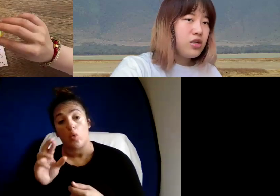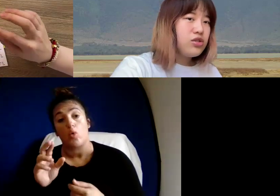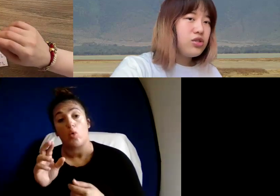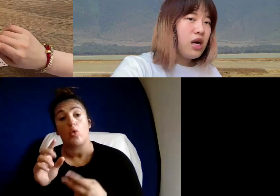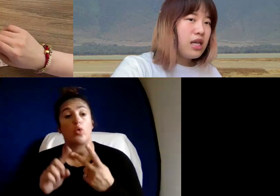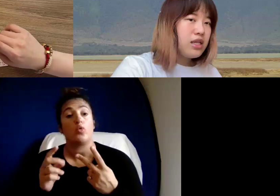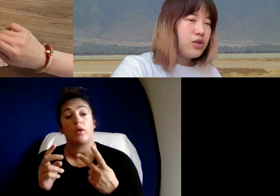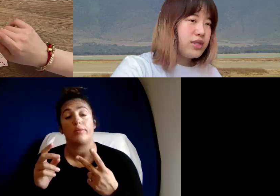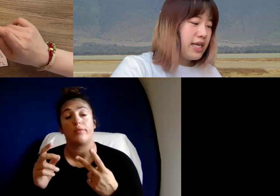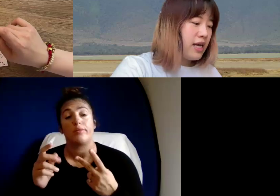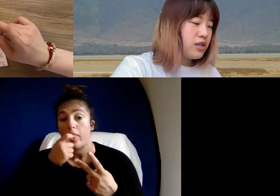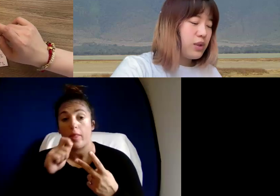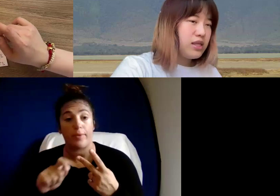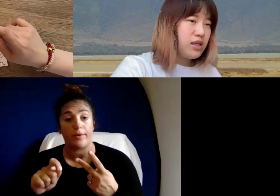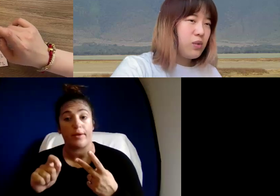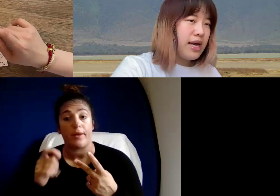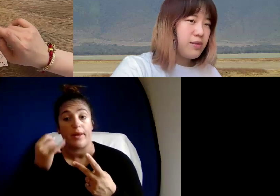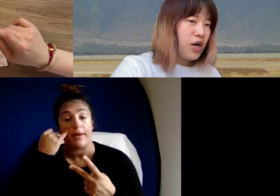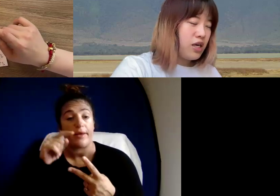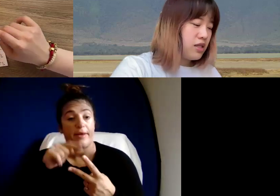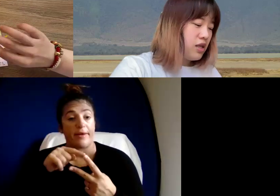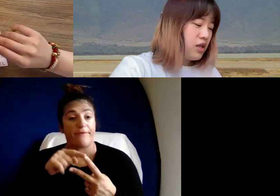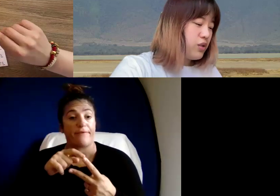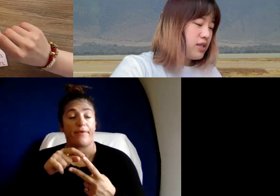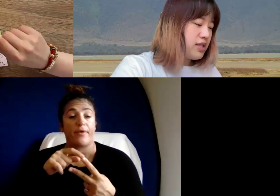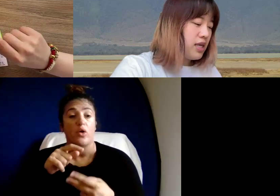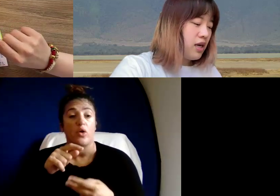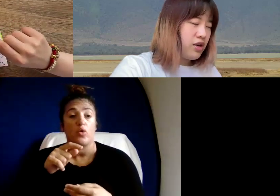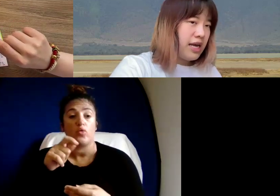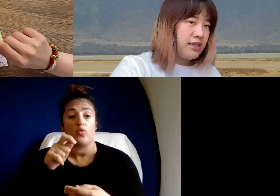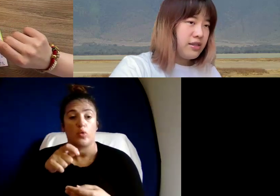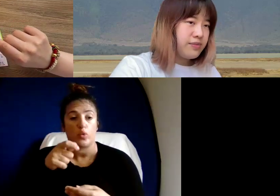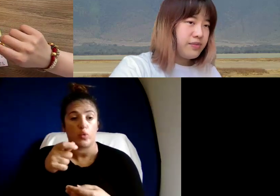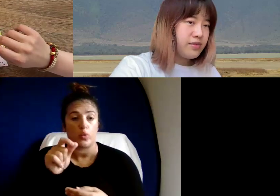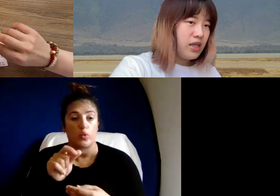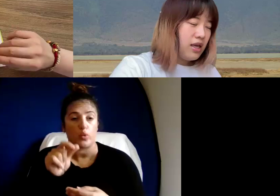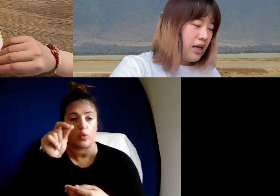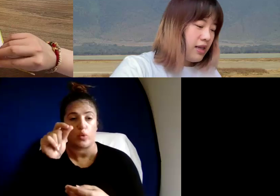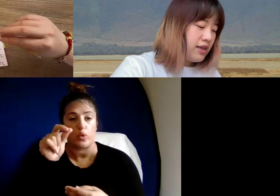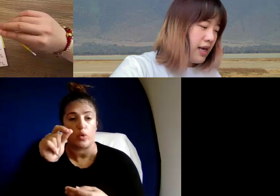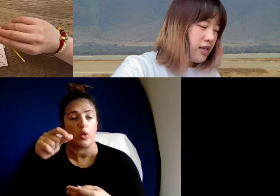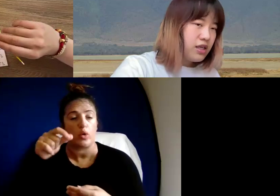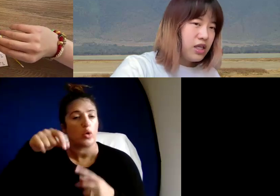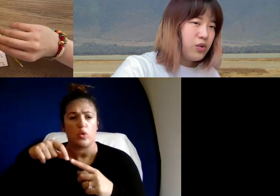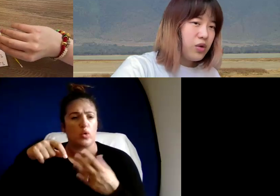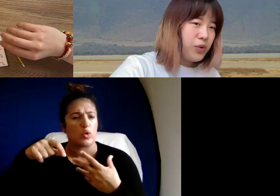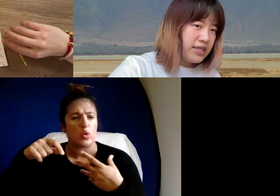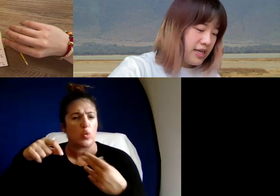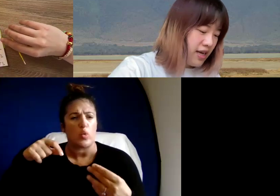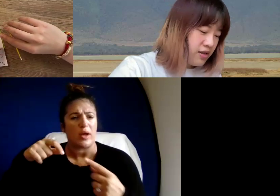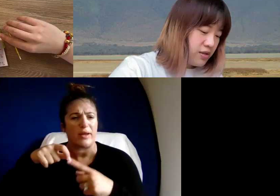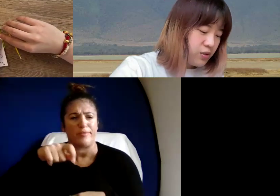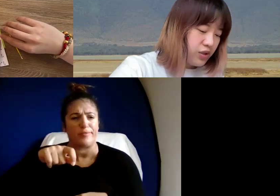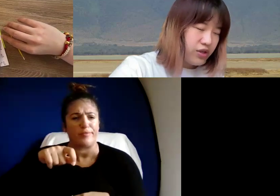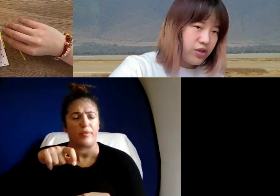stick, do not use the end with the white part. Use the other end. And then you will